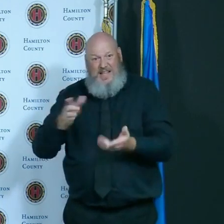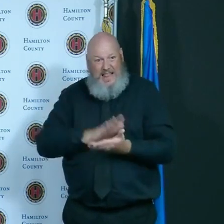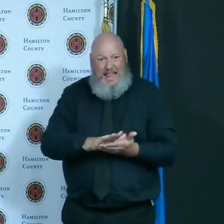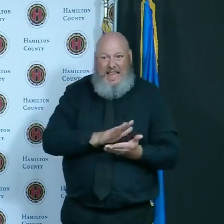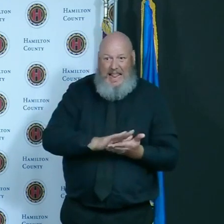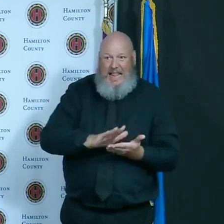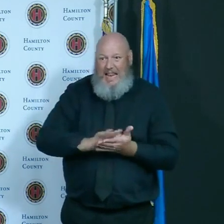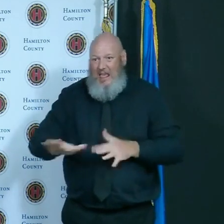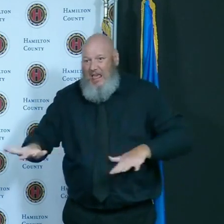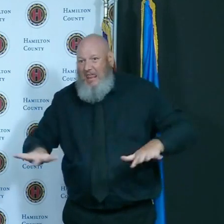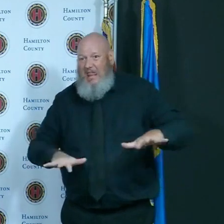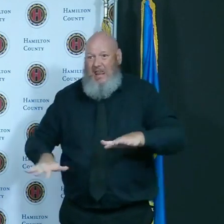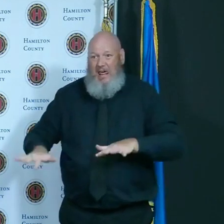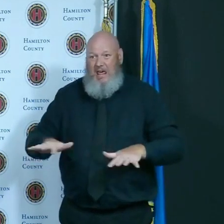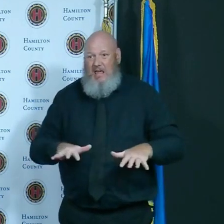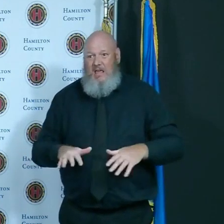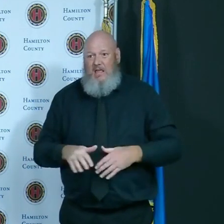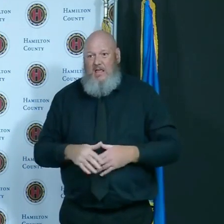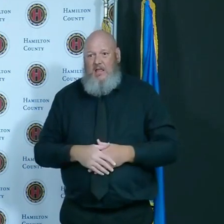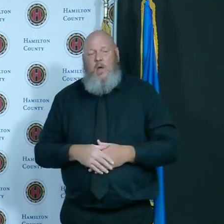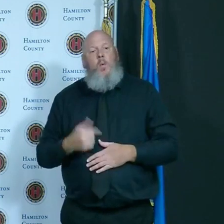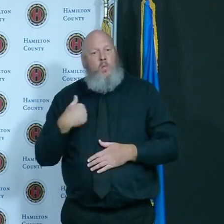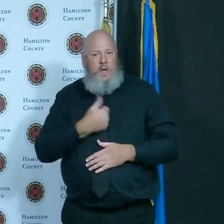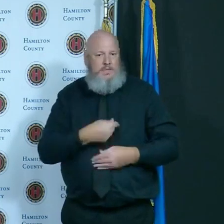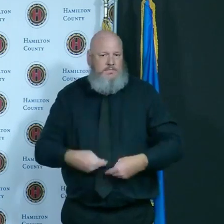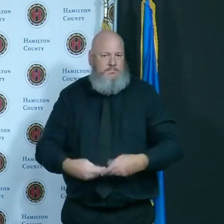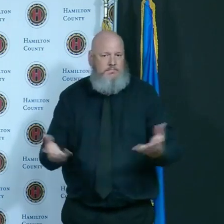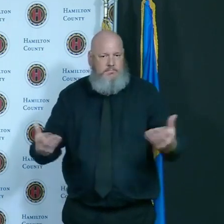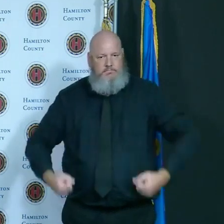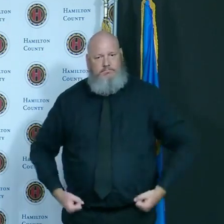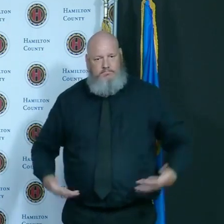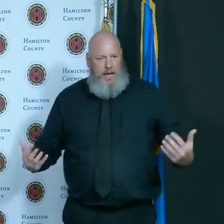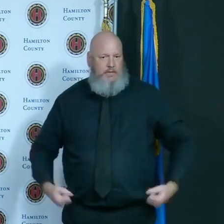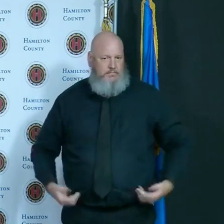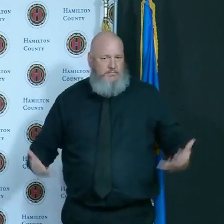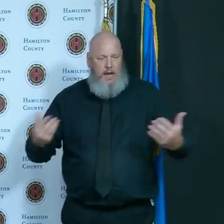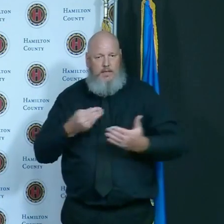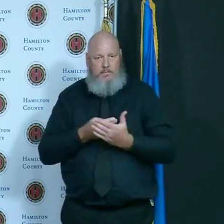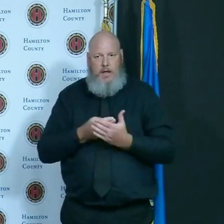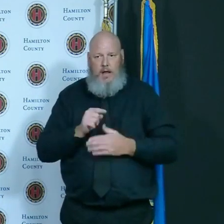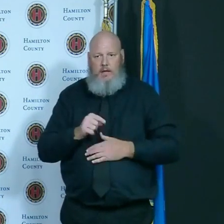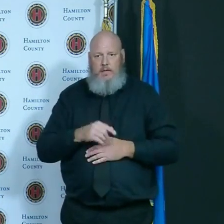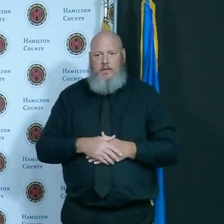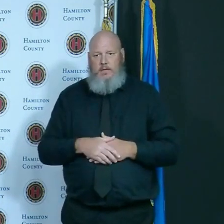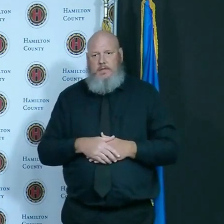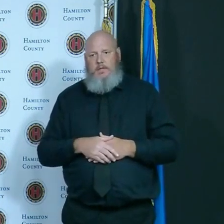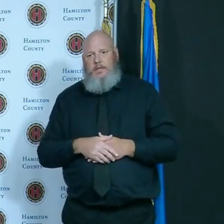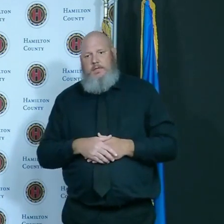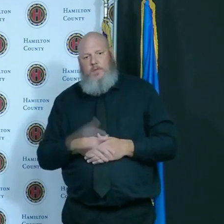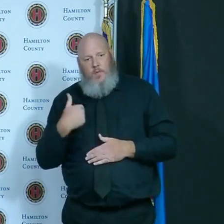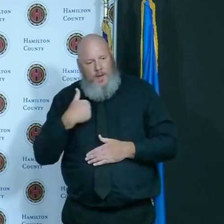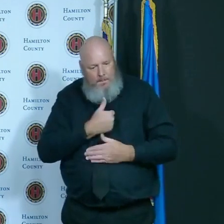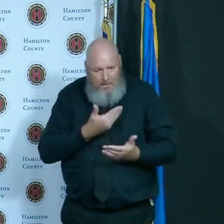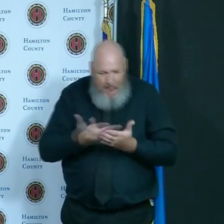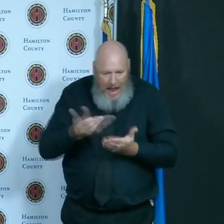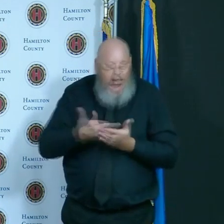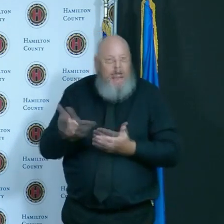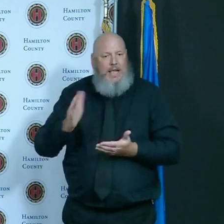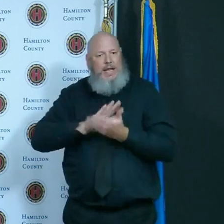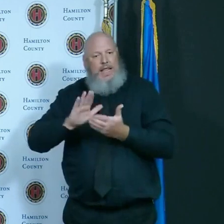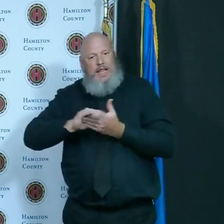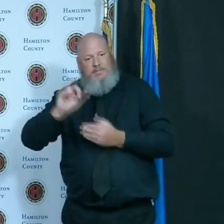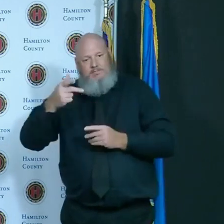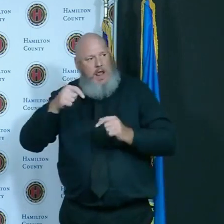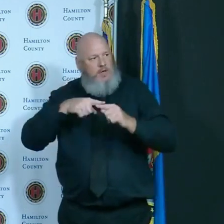county resources? So that's what we're looking for. We don't have the language from Treasury yet, so it's been really challenging to